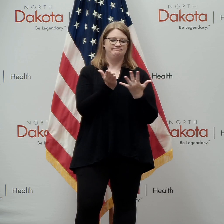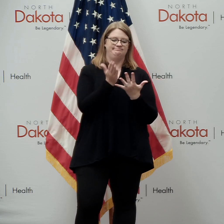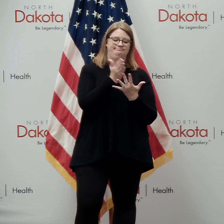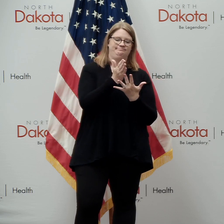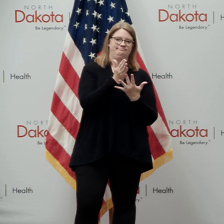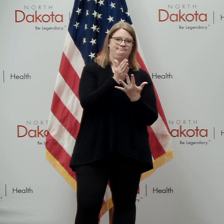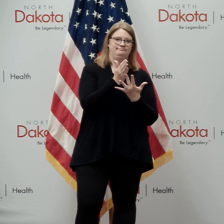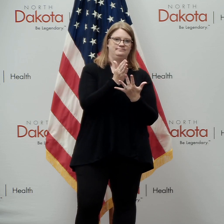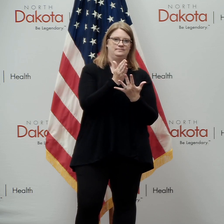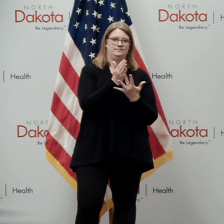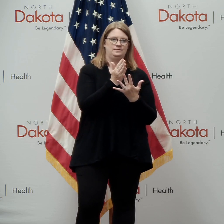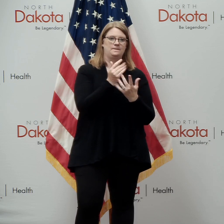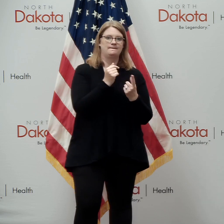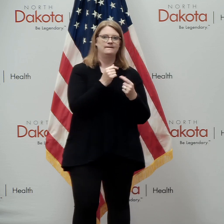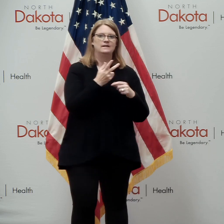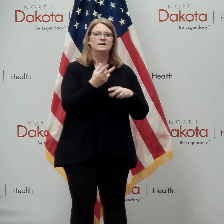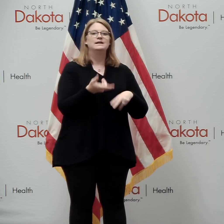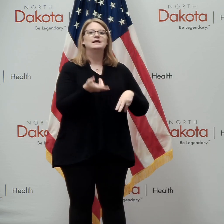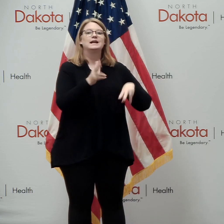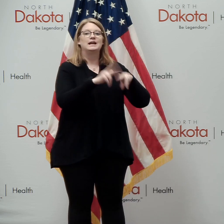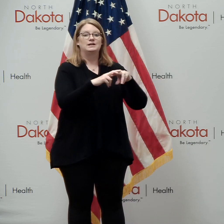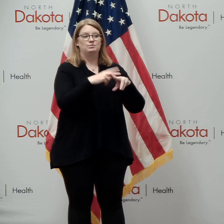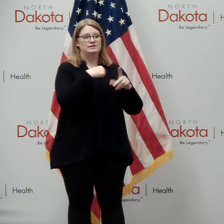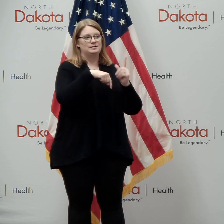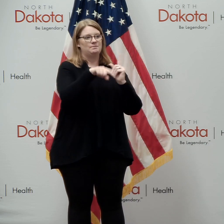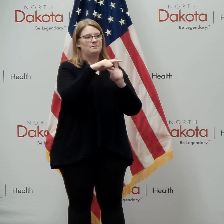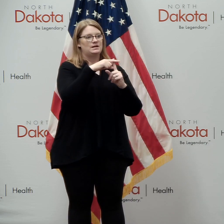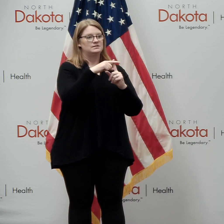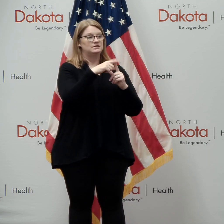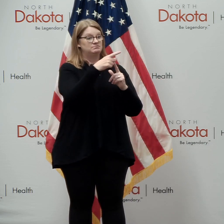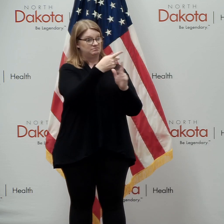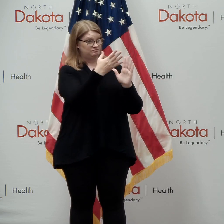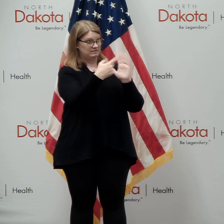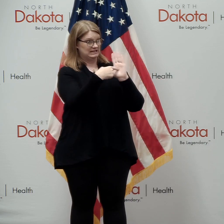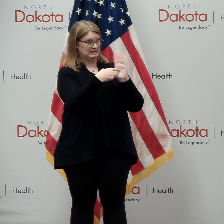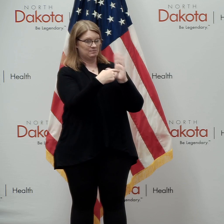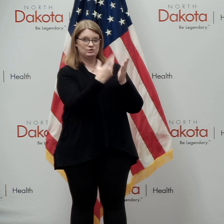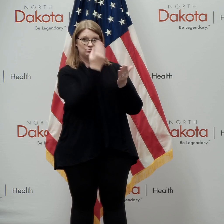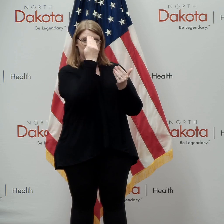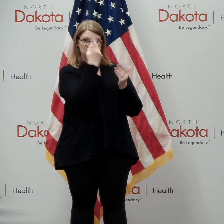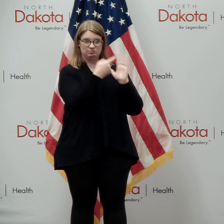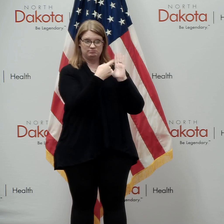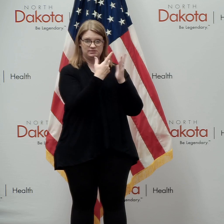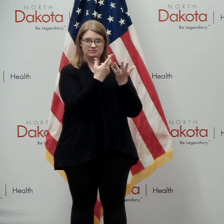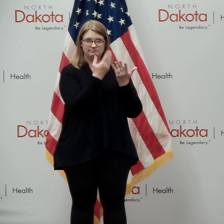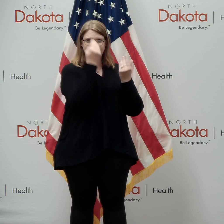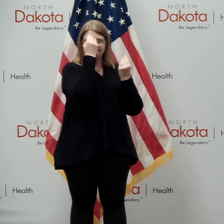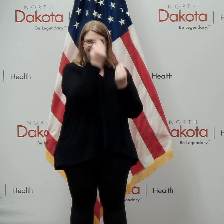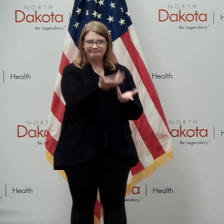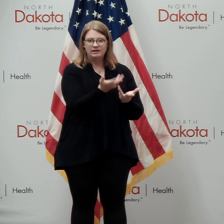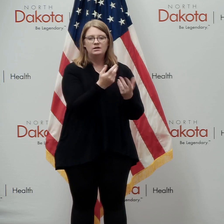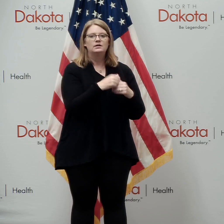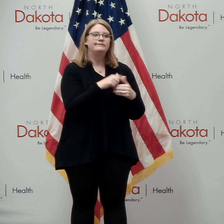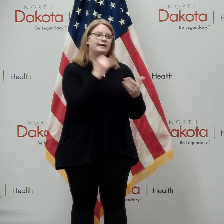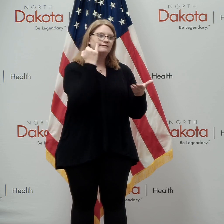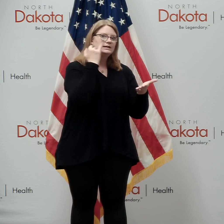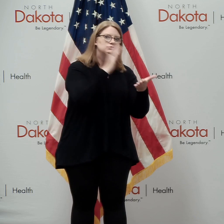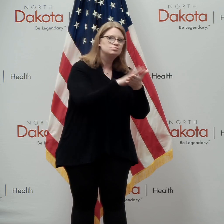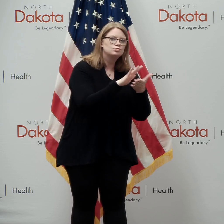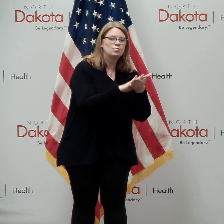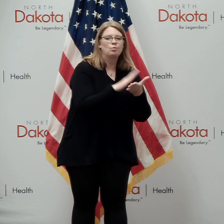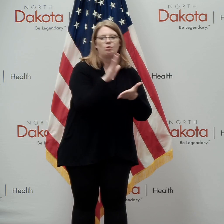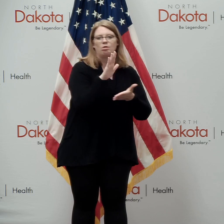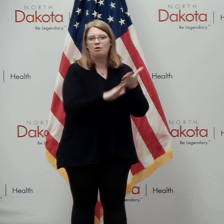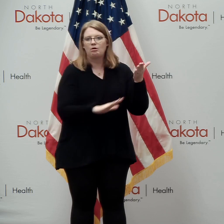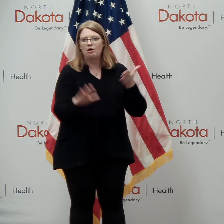was based on the fact that we saw increasing positivities. The examples that you're sharing reflects that, and whether it's a school or the